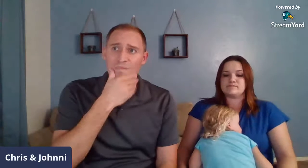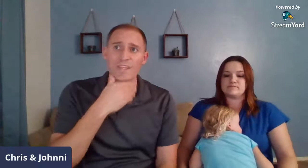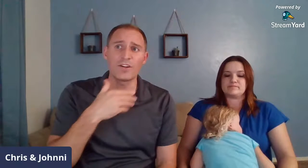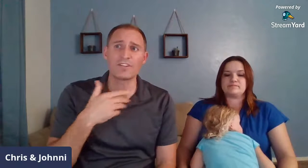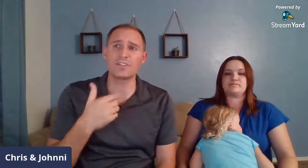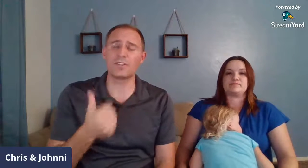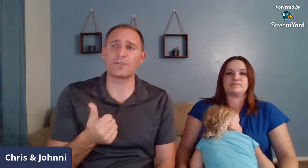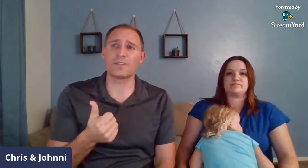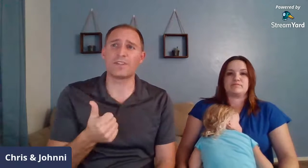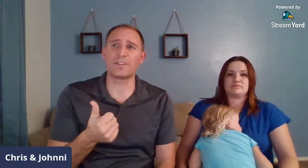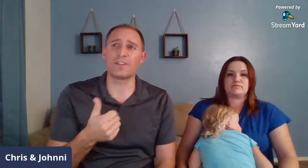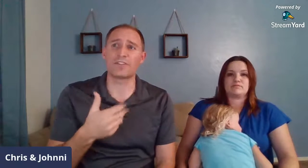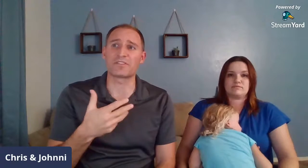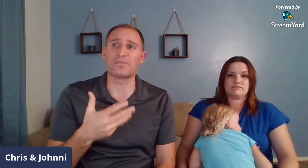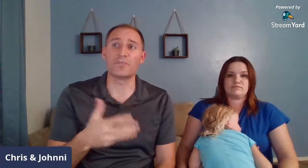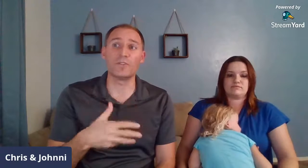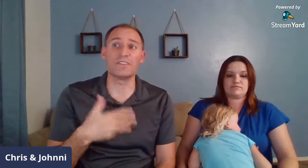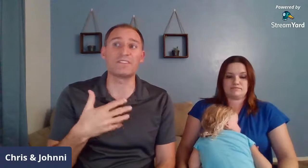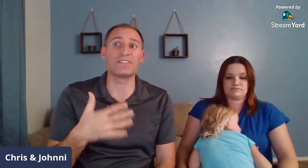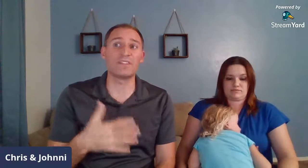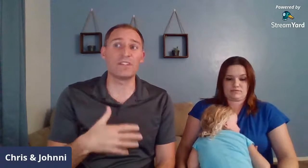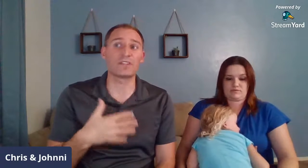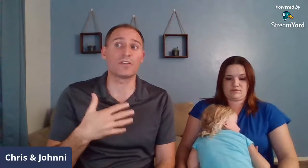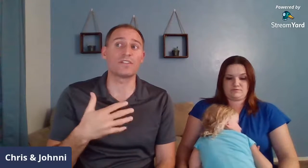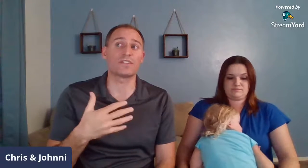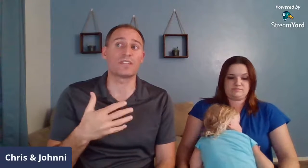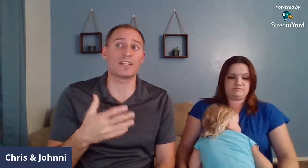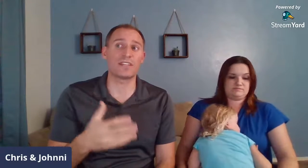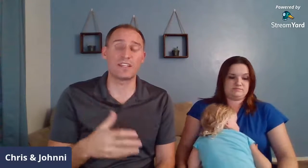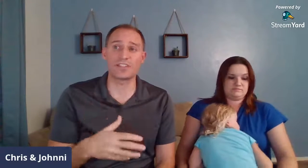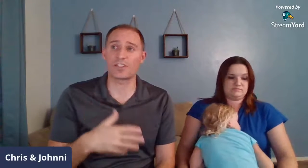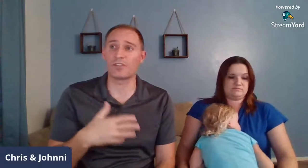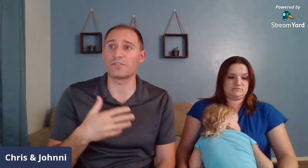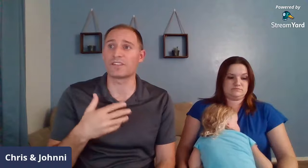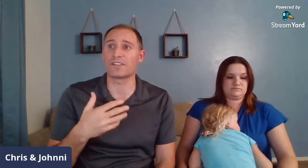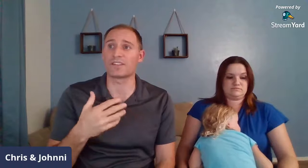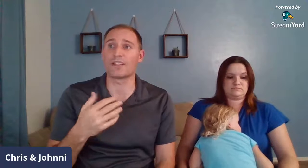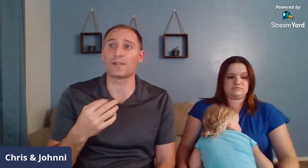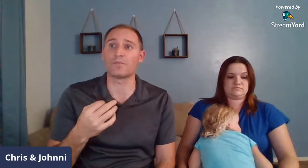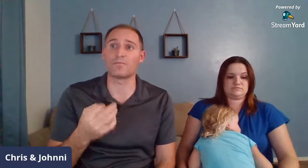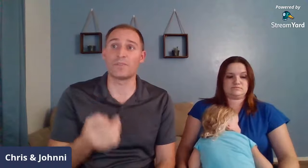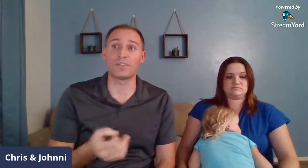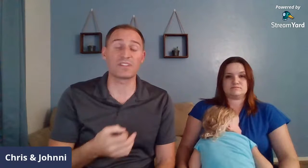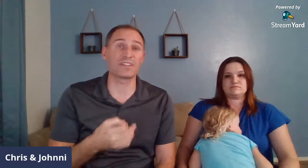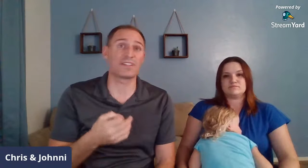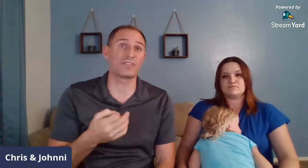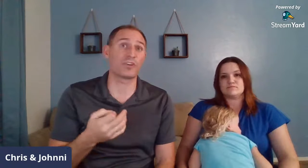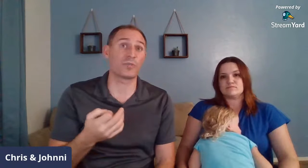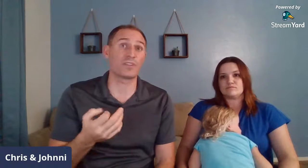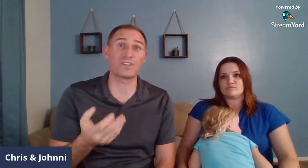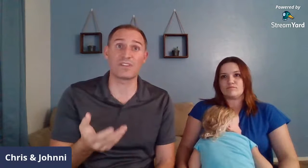And also, there's movies and TV shows and kid shows and music, interpreted